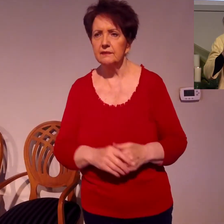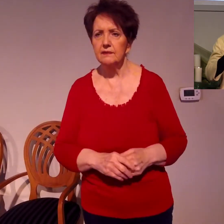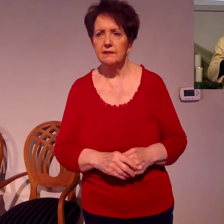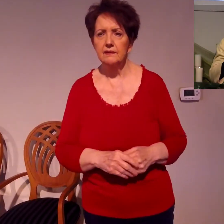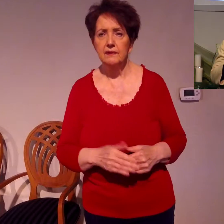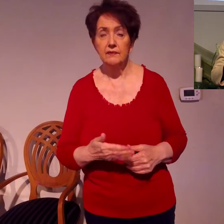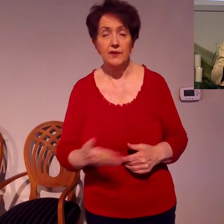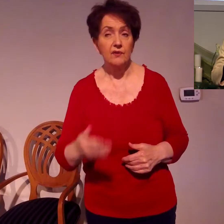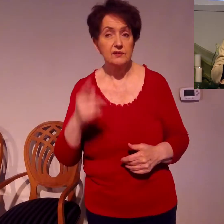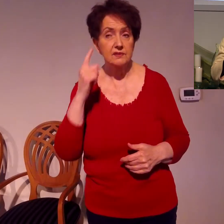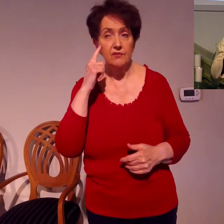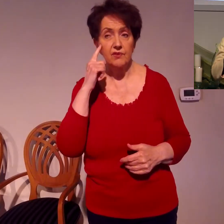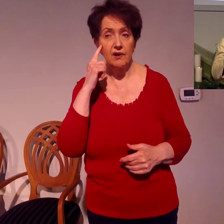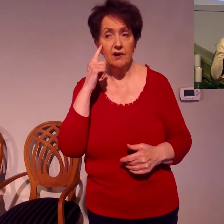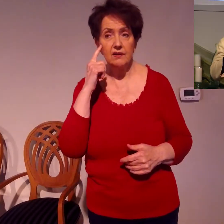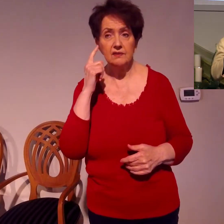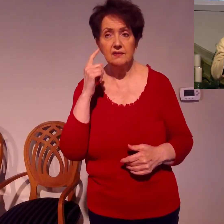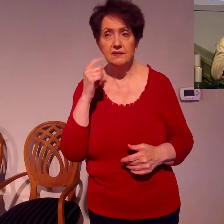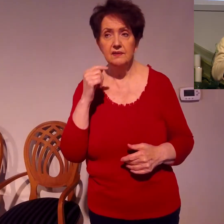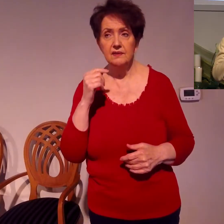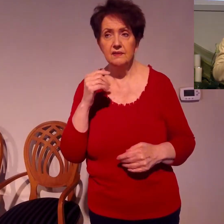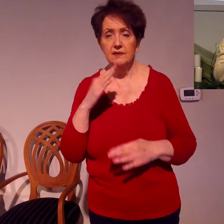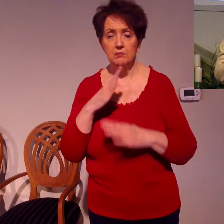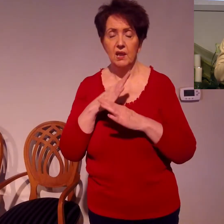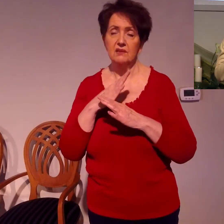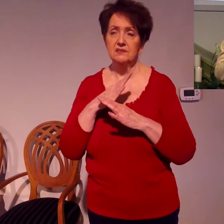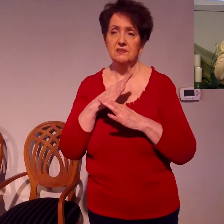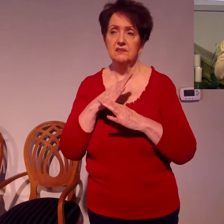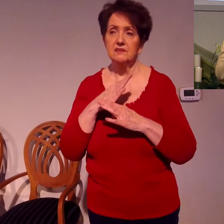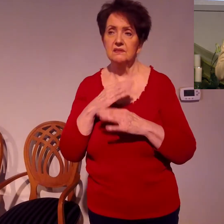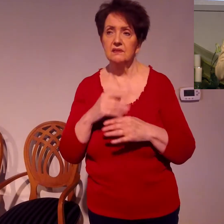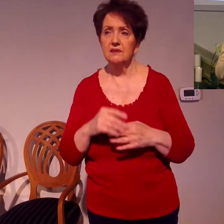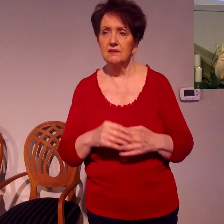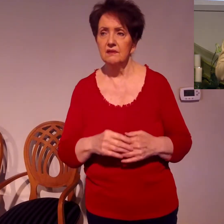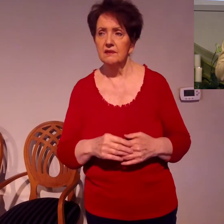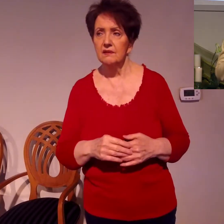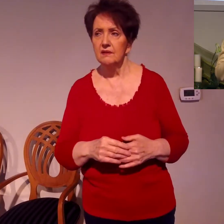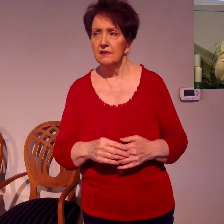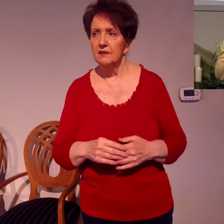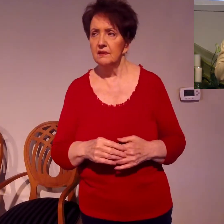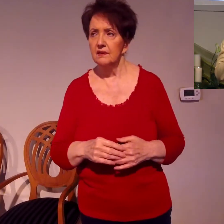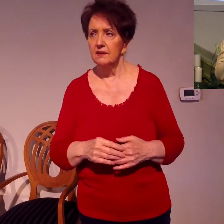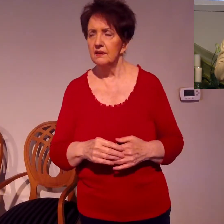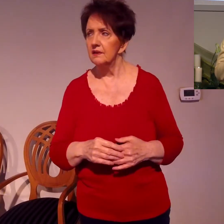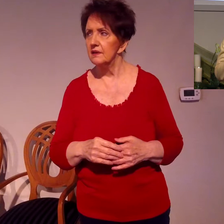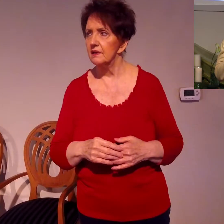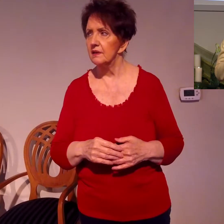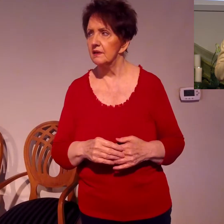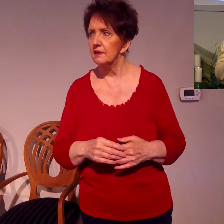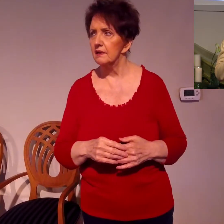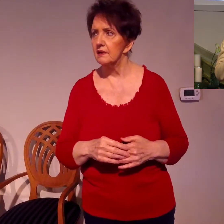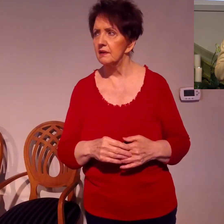thoughts, but there's not a thought that I can, have and want.